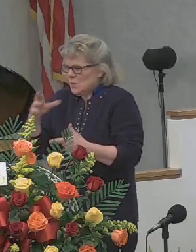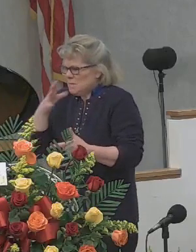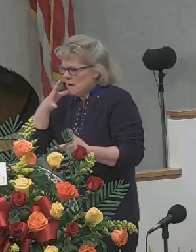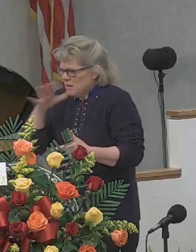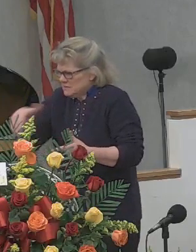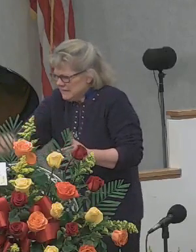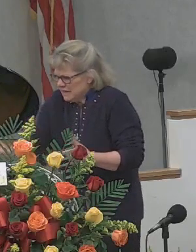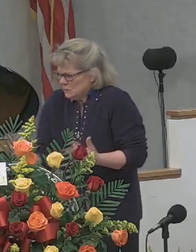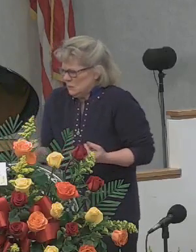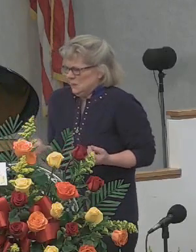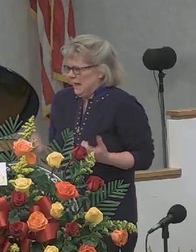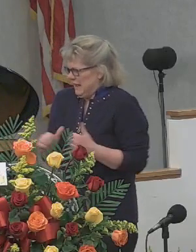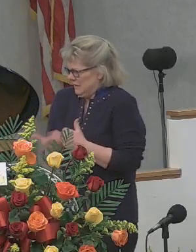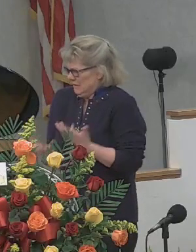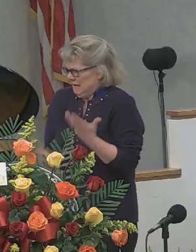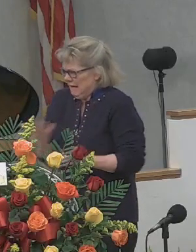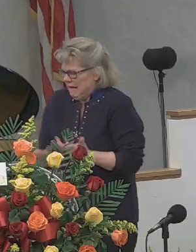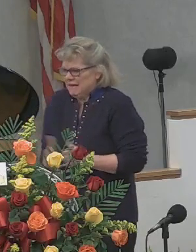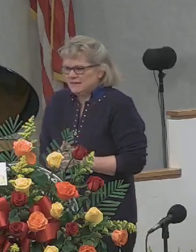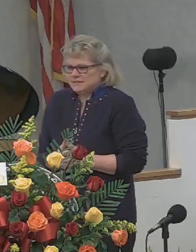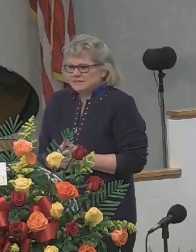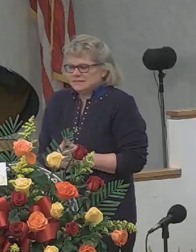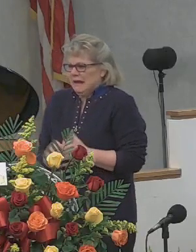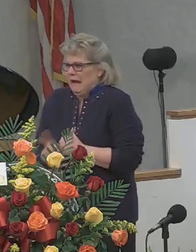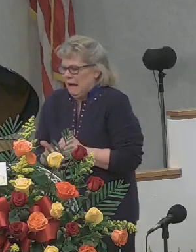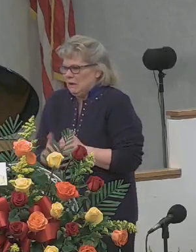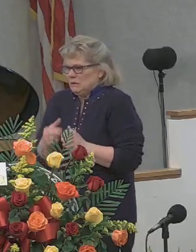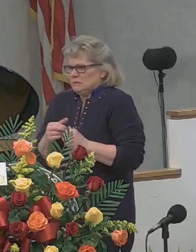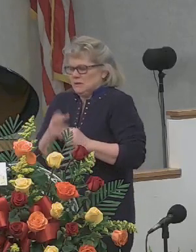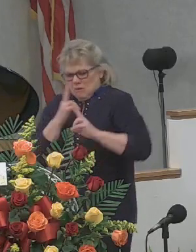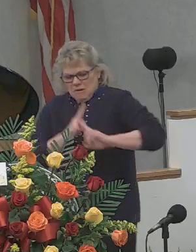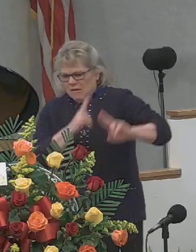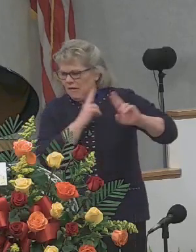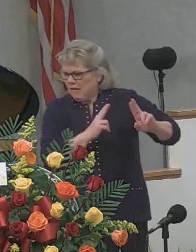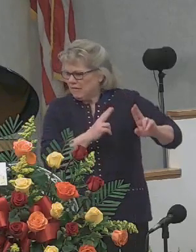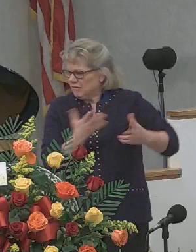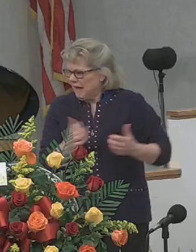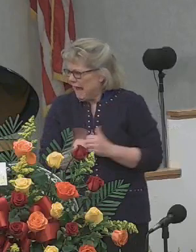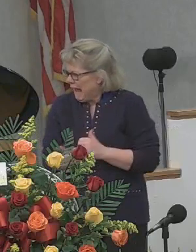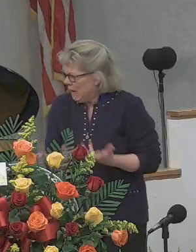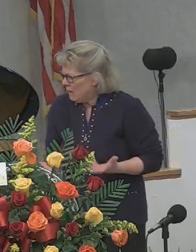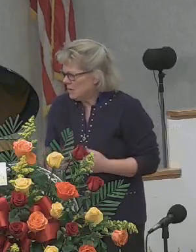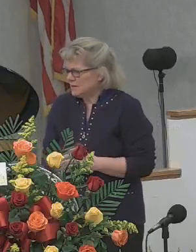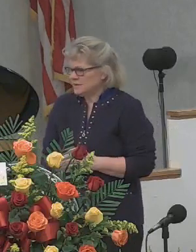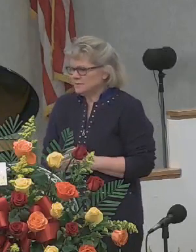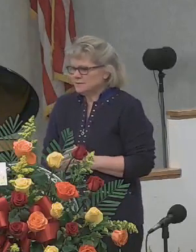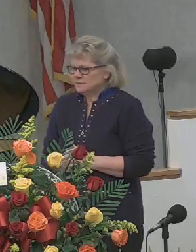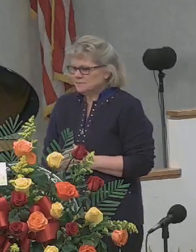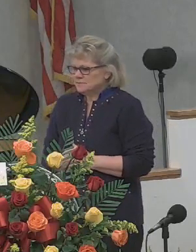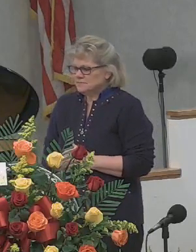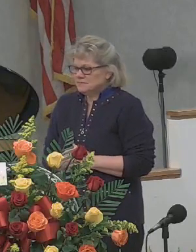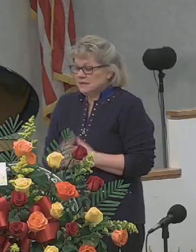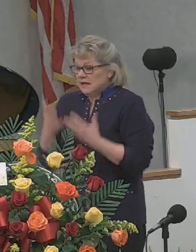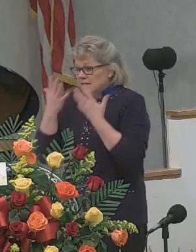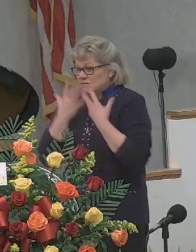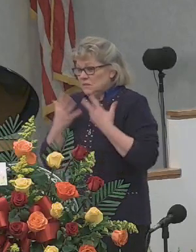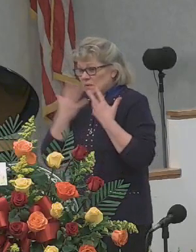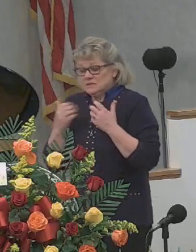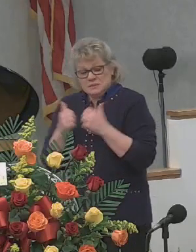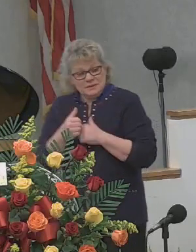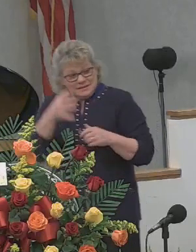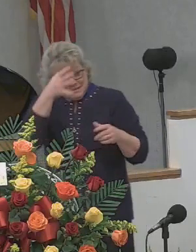And how are you going to honor them? And unfortunately with Dad,